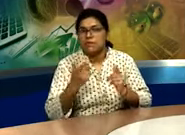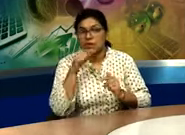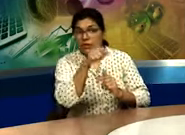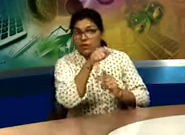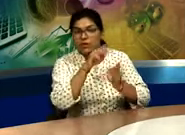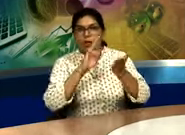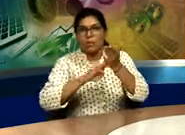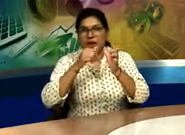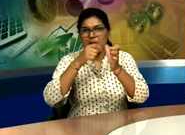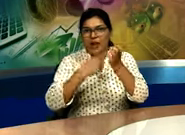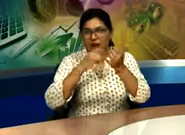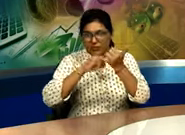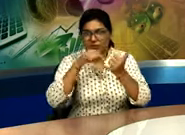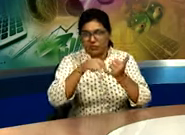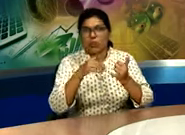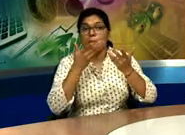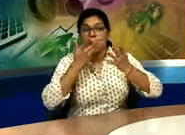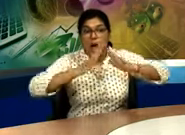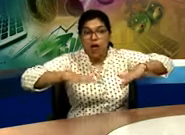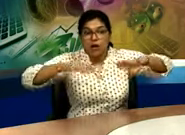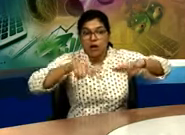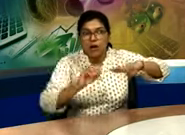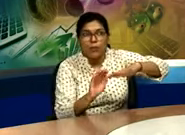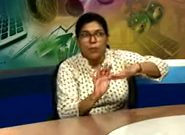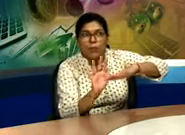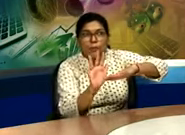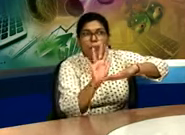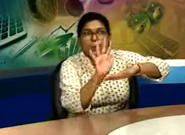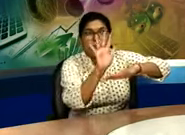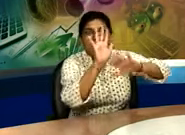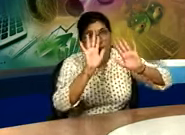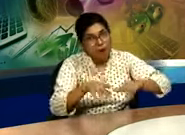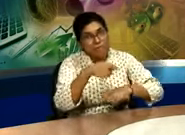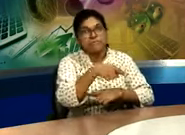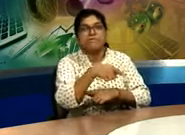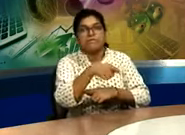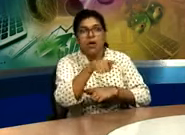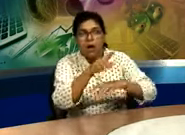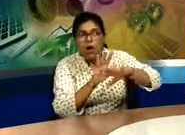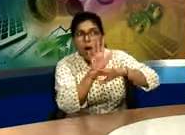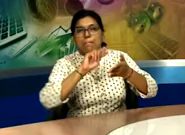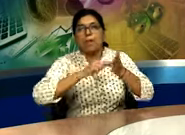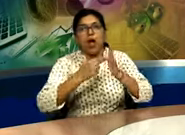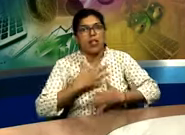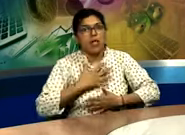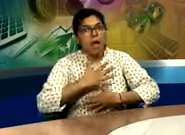Astronomers also believe that there is at least a small amount of water vapor in